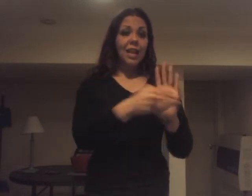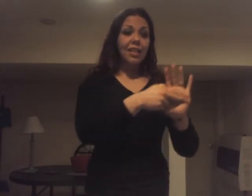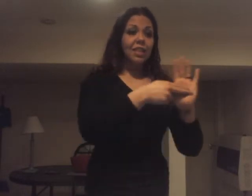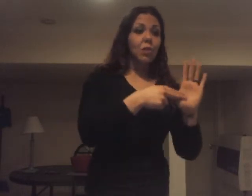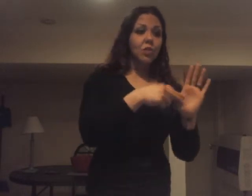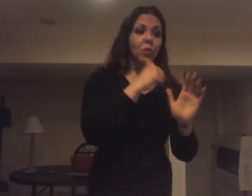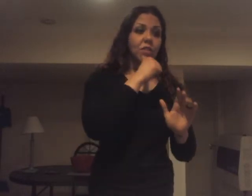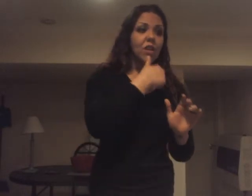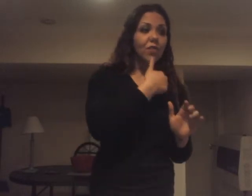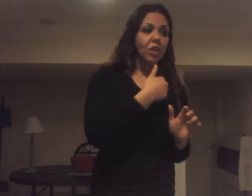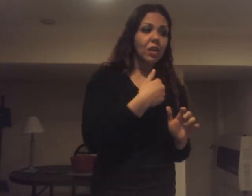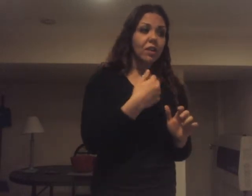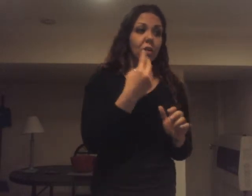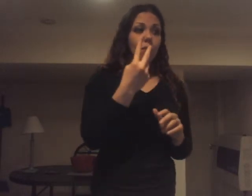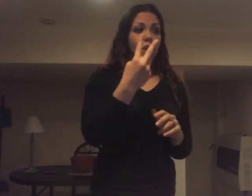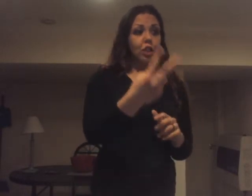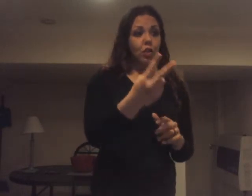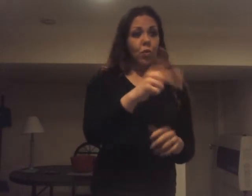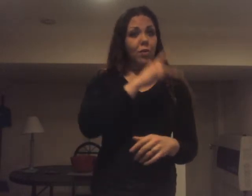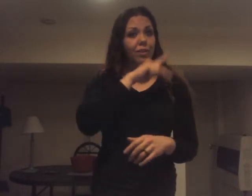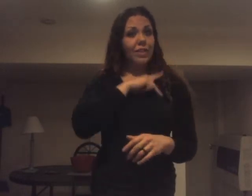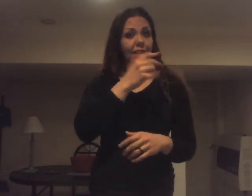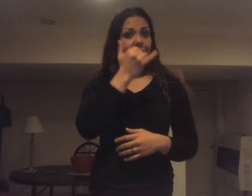from two of these personality disorders